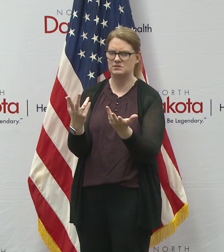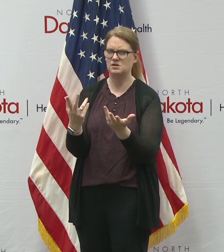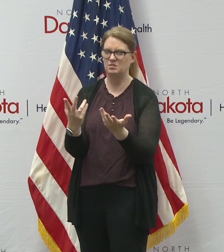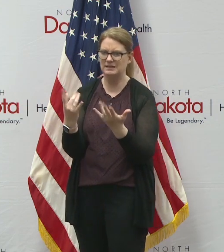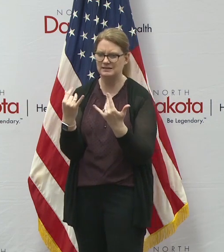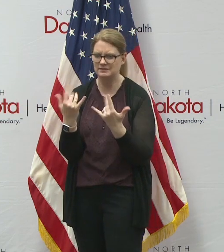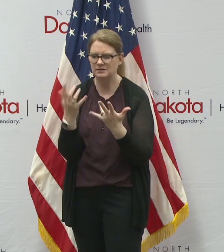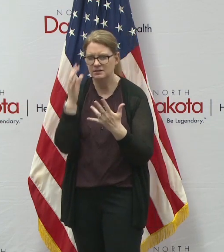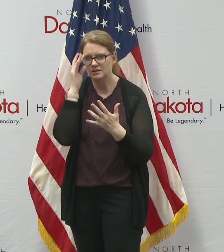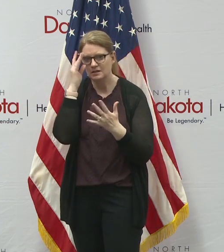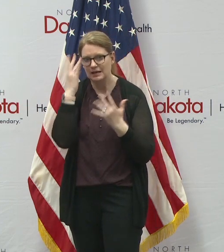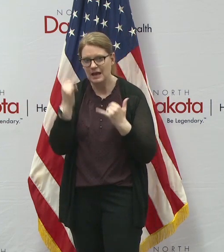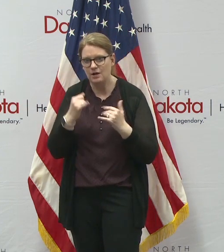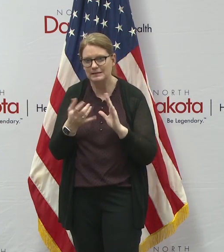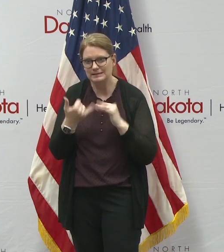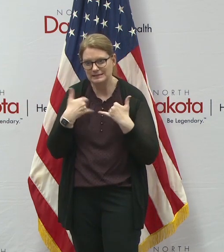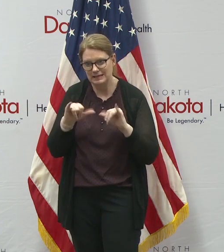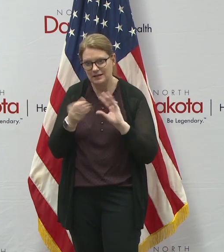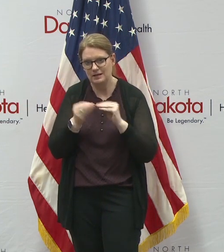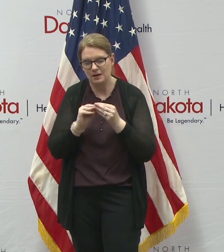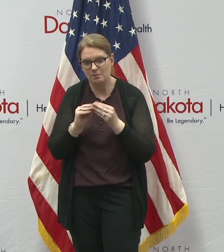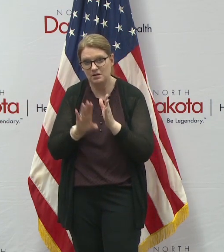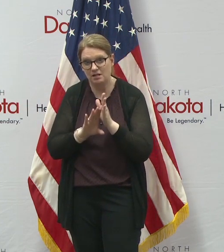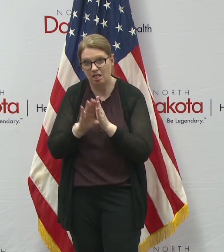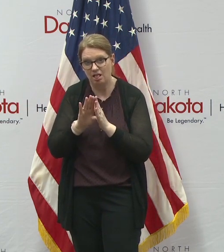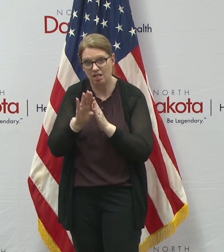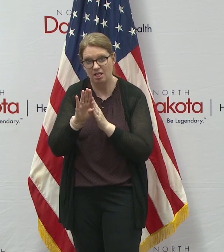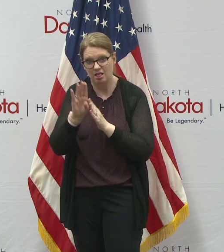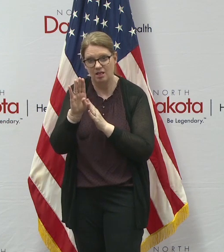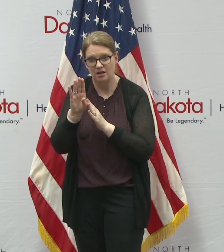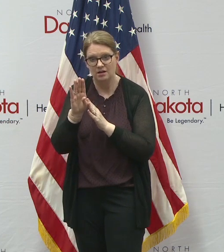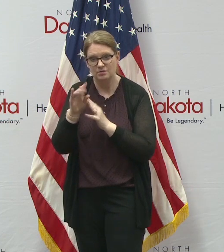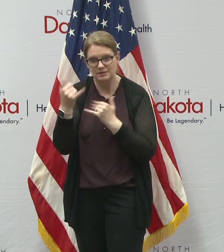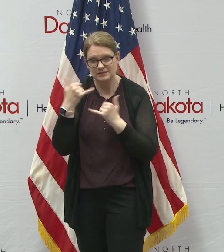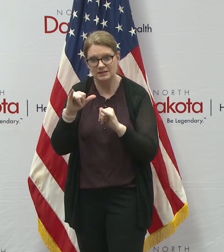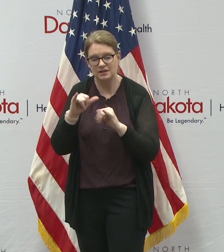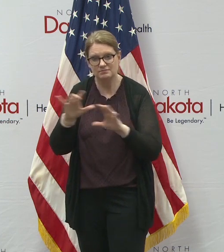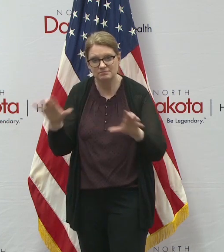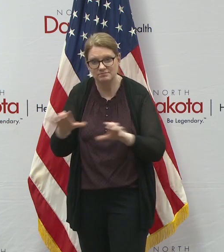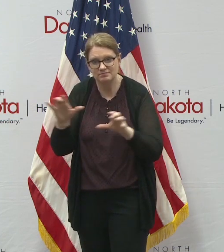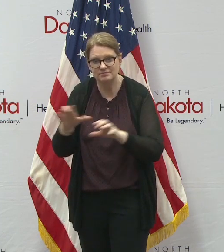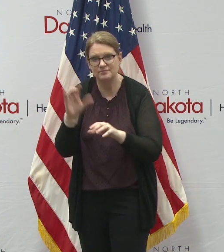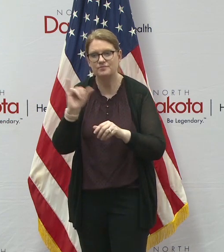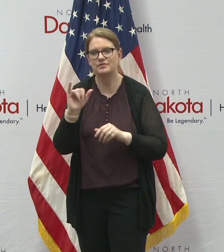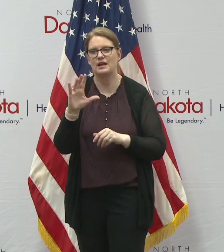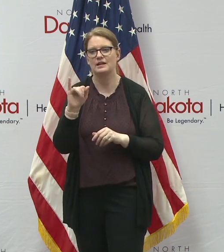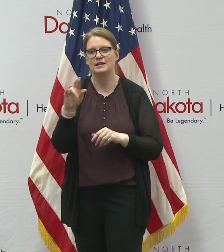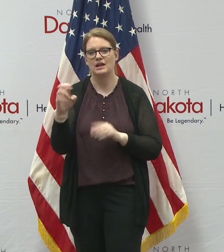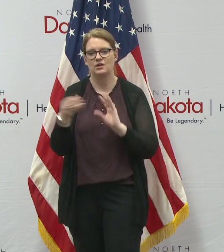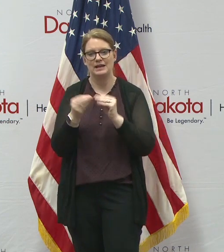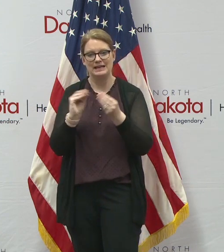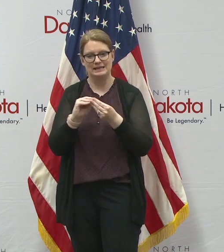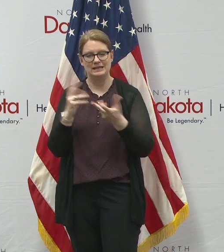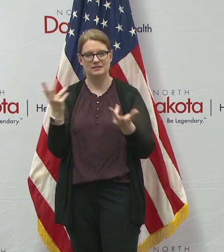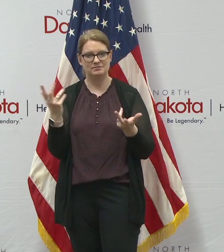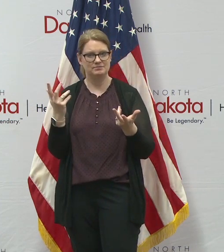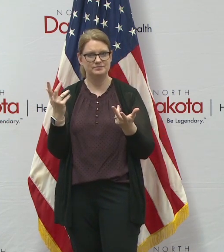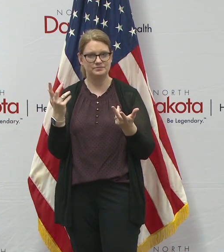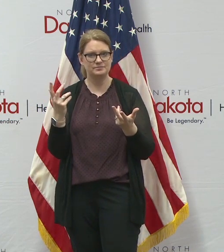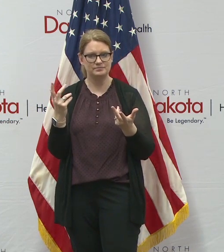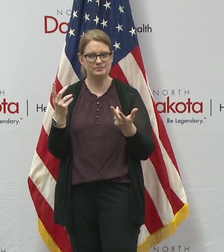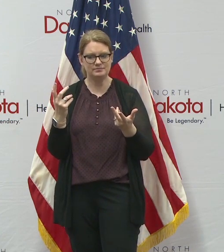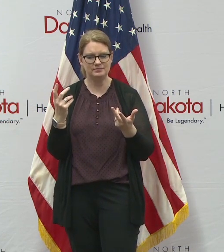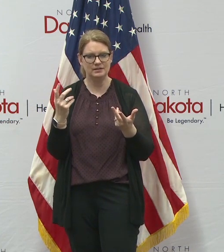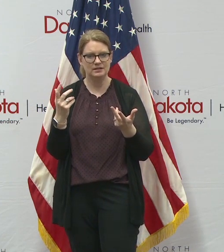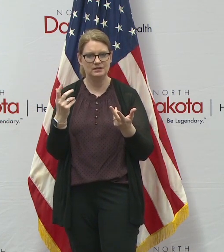we grow in case counts, we can still put that ample strategy. And with tools like Care-19 that we today, then sometimes these calls,